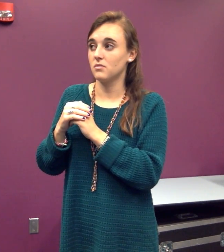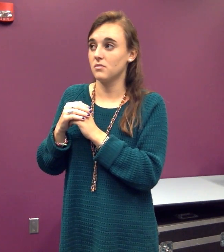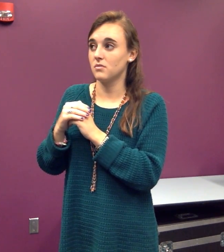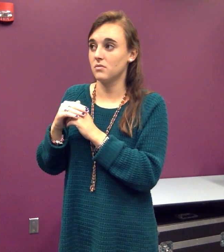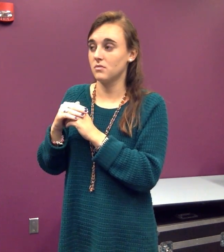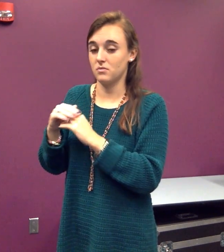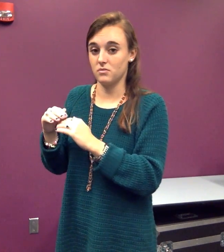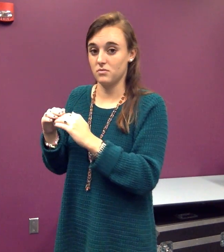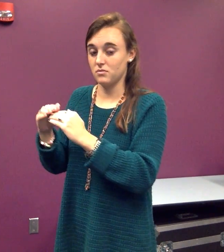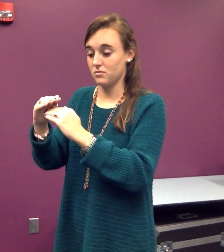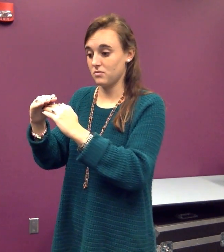below.